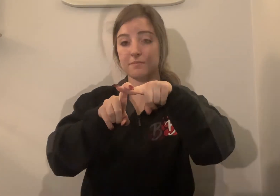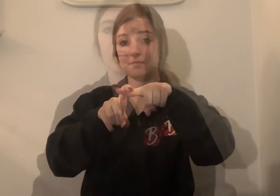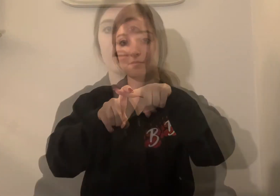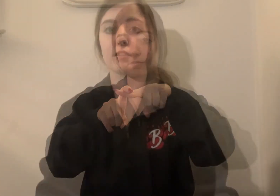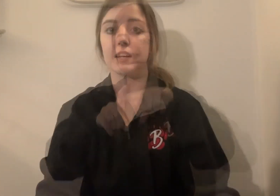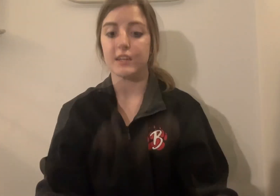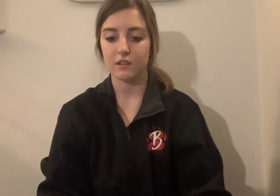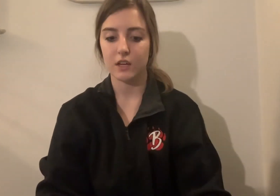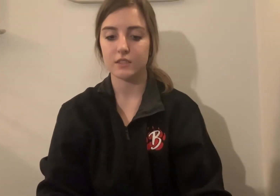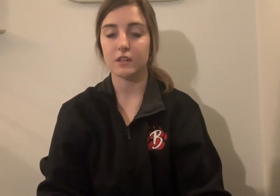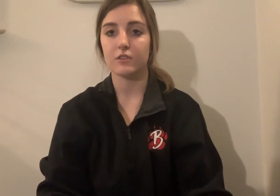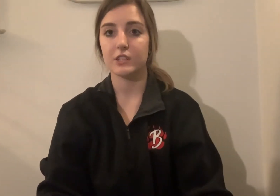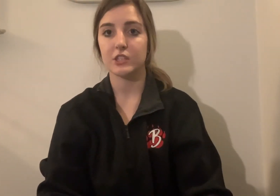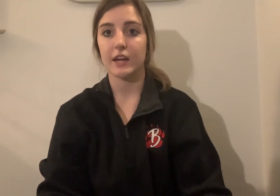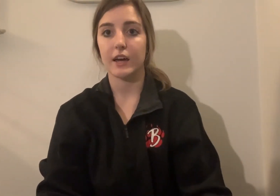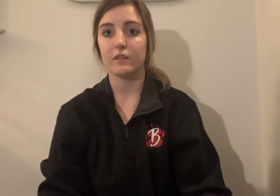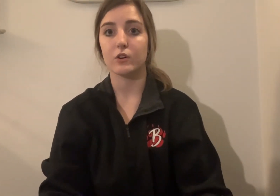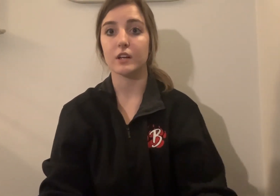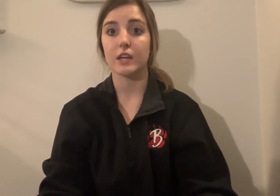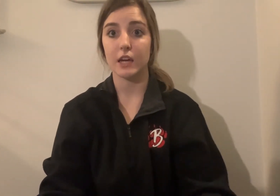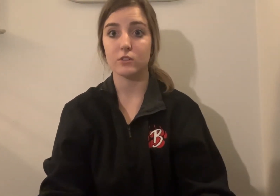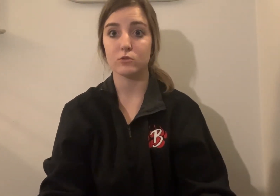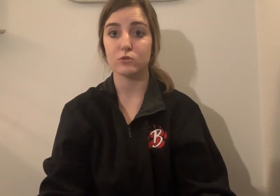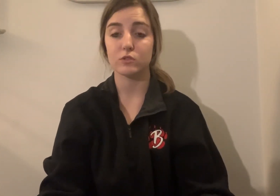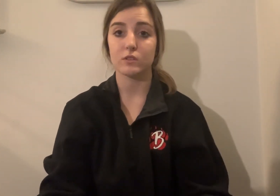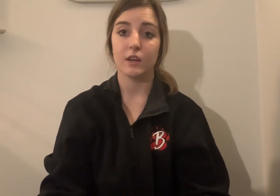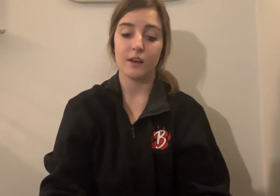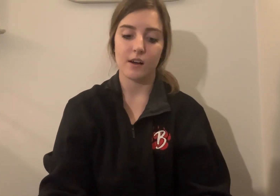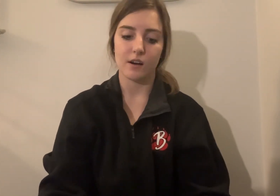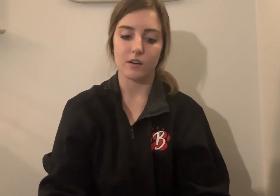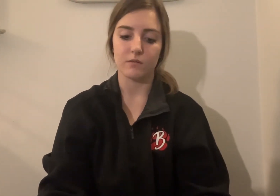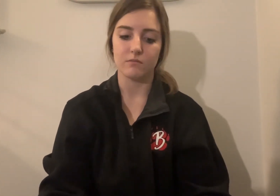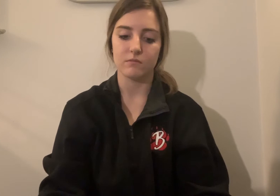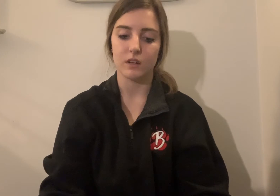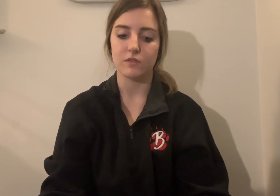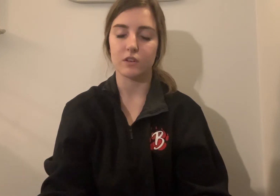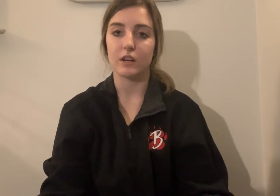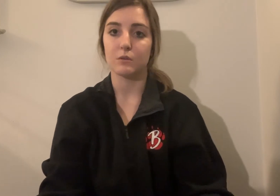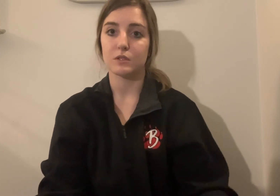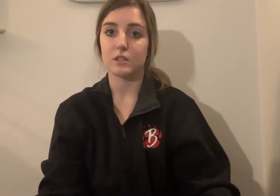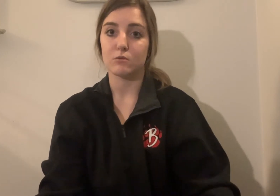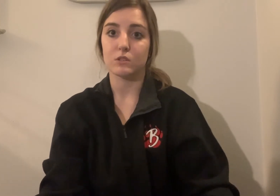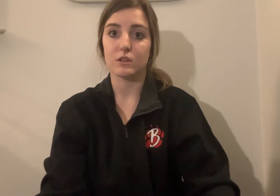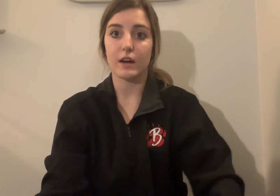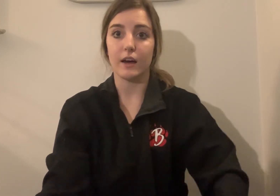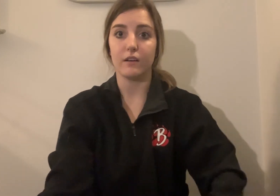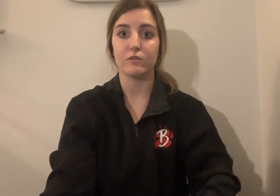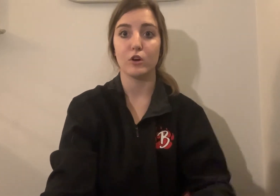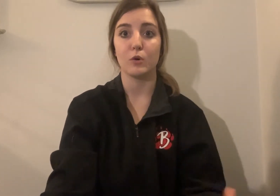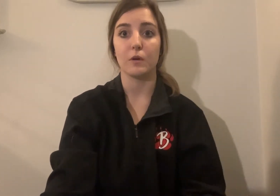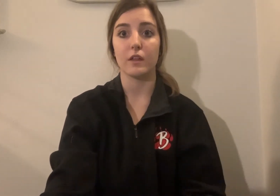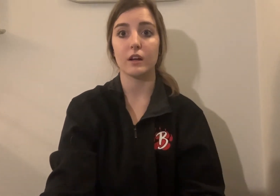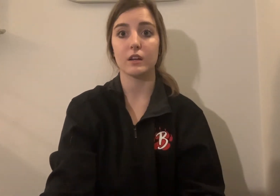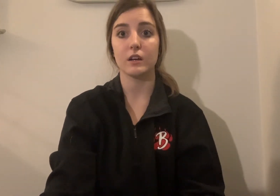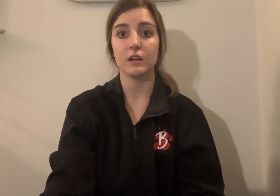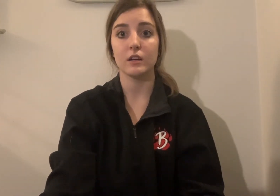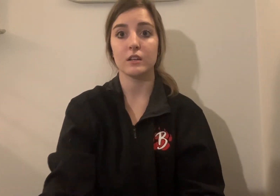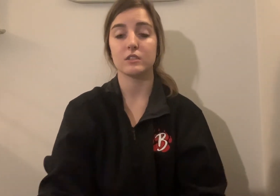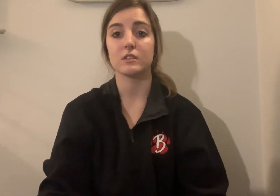All right, and the last decoration I have are candles. I figured that was a good one to have with Hanukkah since you